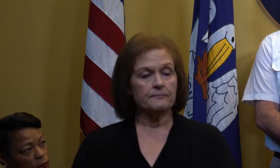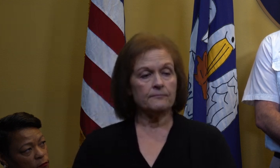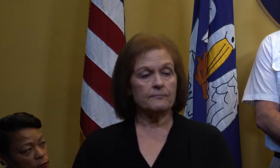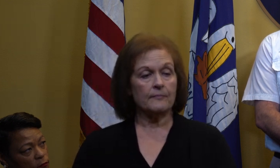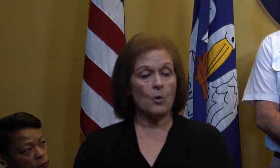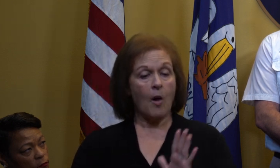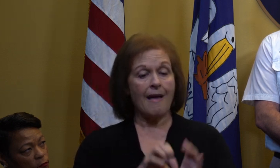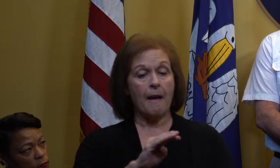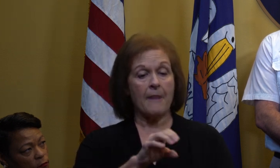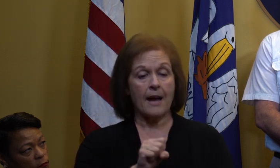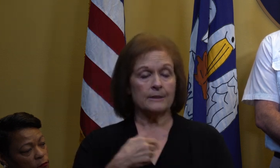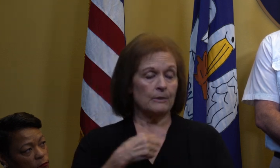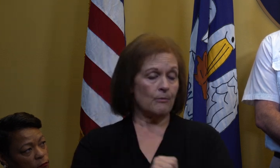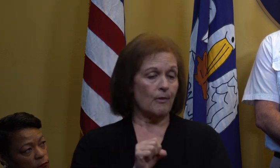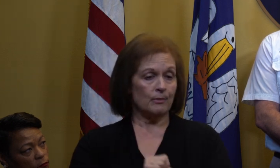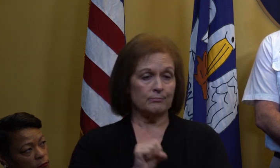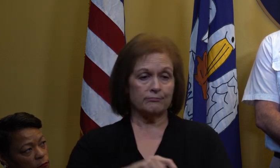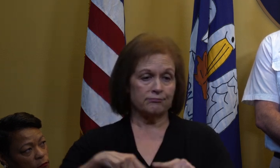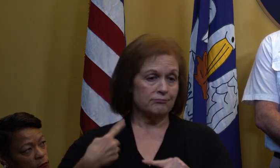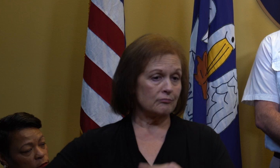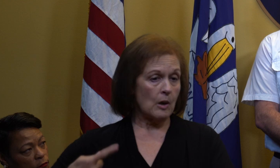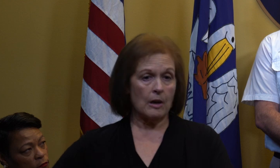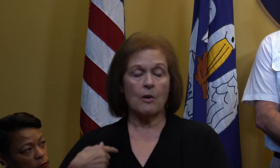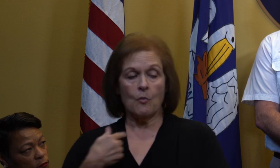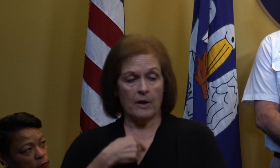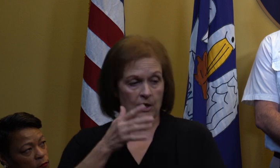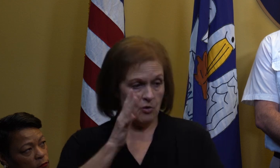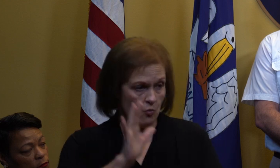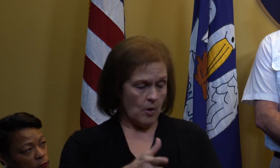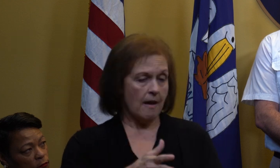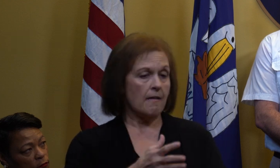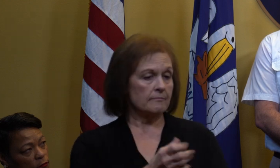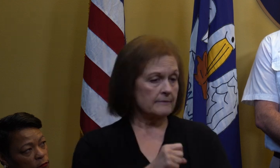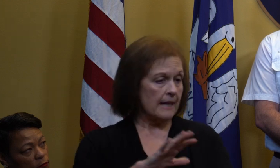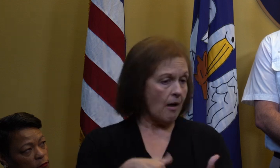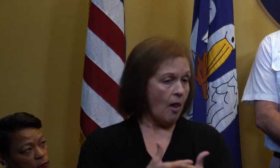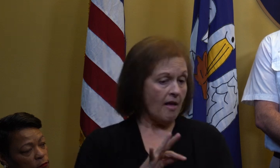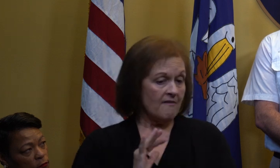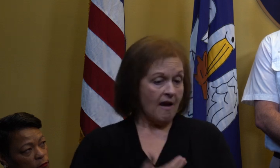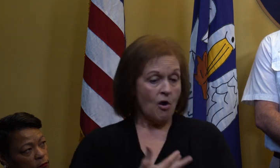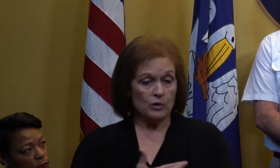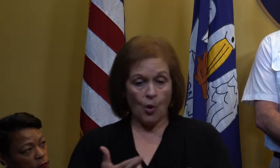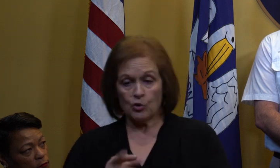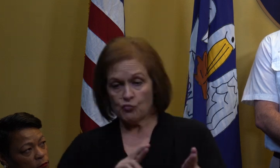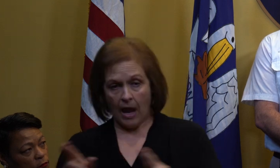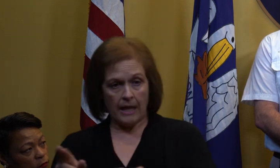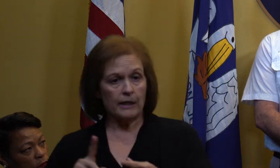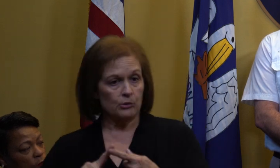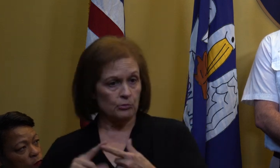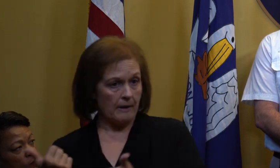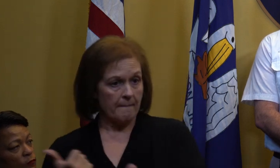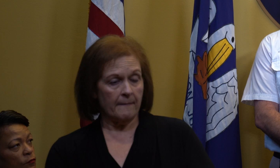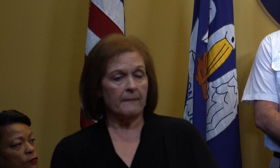Orleans EMS works year-round to be prepared, and our department will activate all staff and resources to be ready to respond. Just